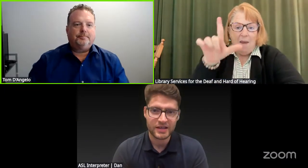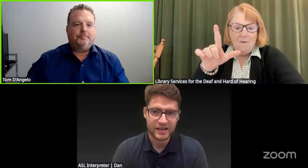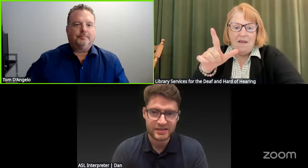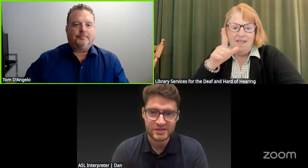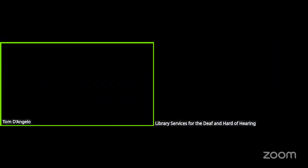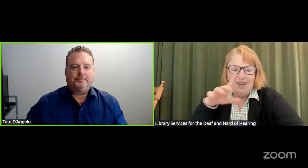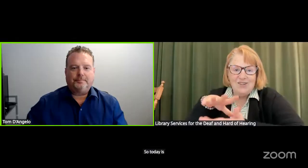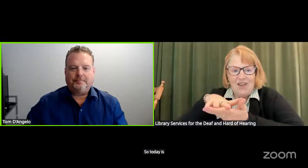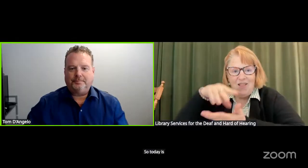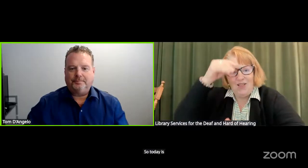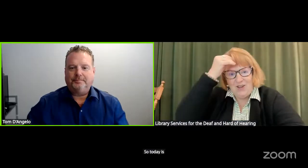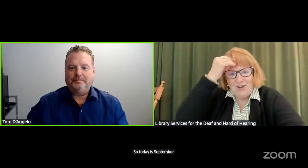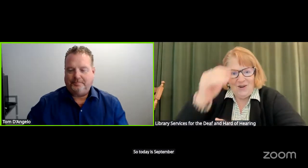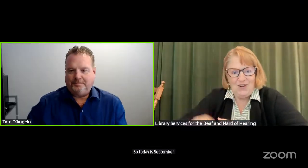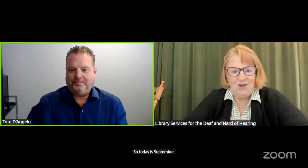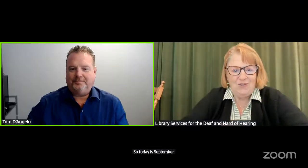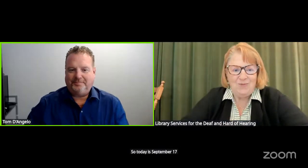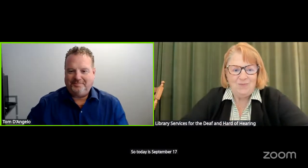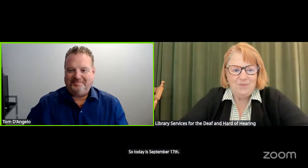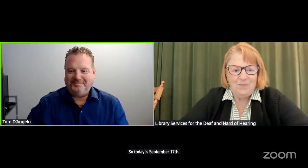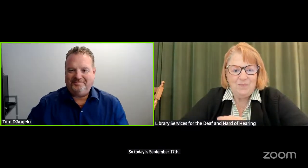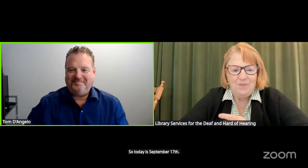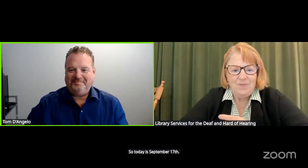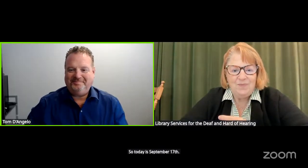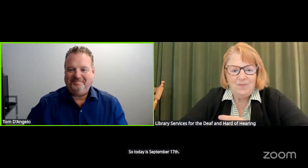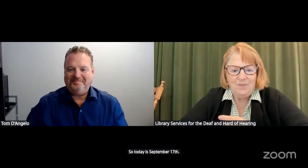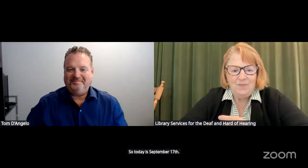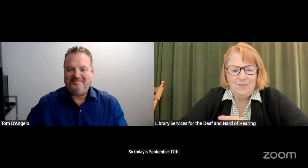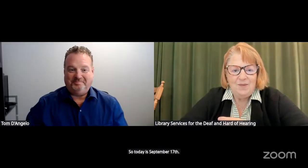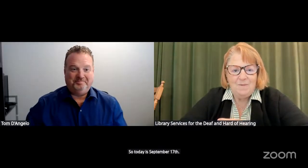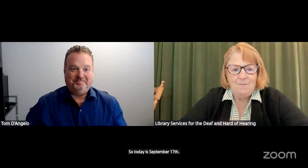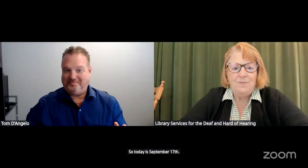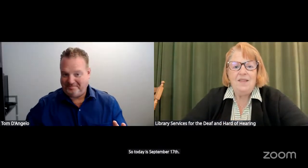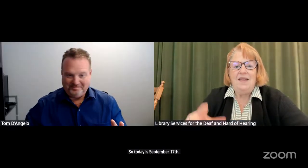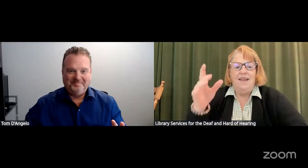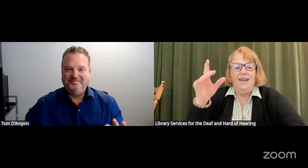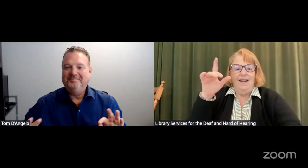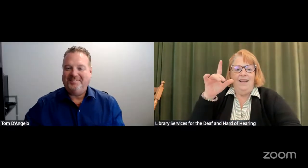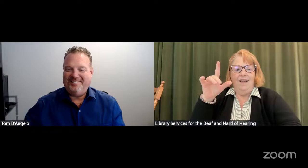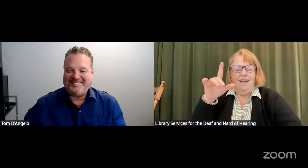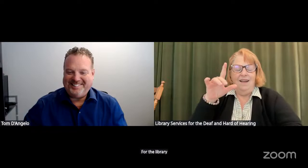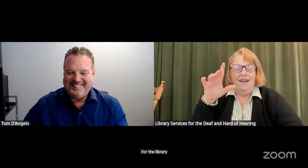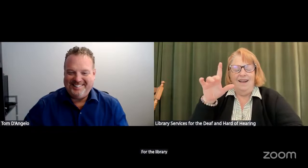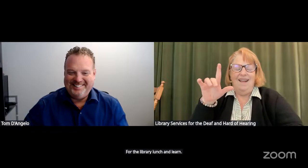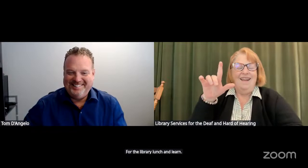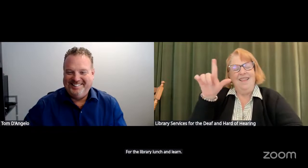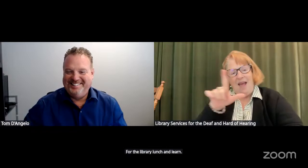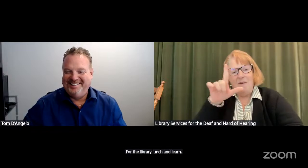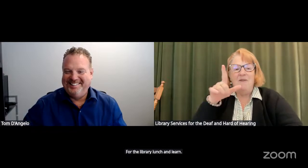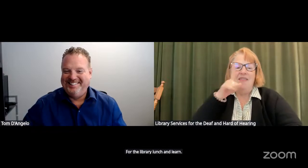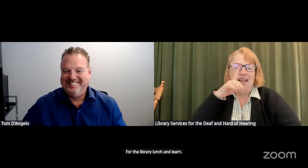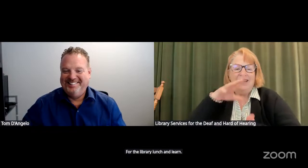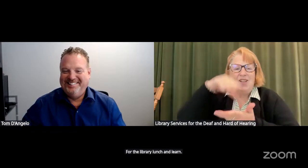So today is September 17th for the library Lunch and Learn.